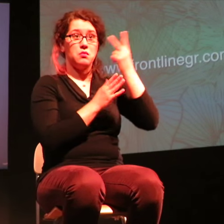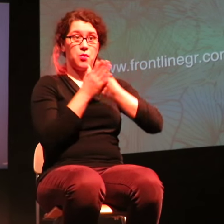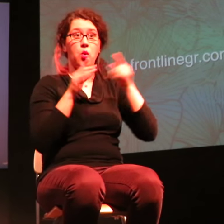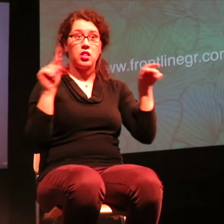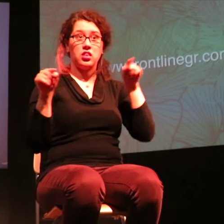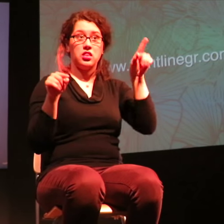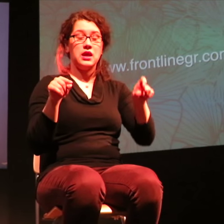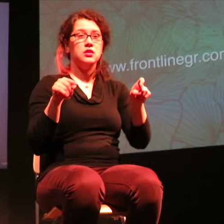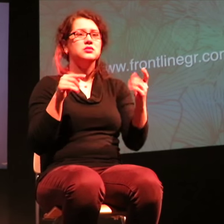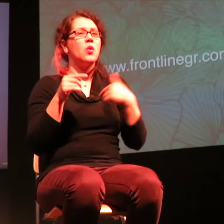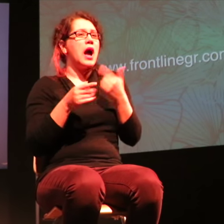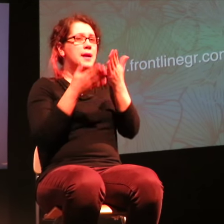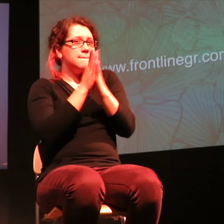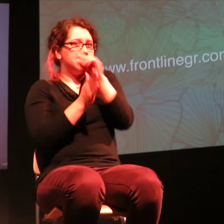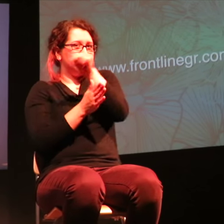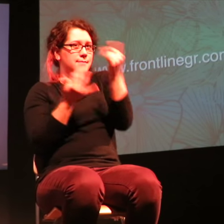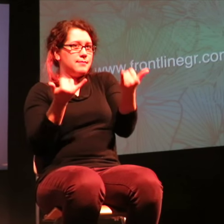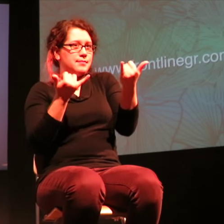you prayerfully consider